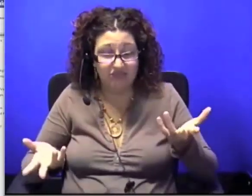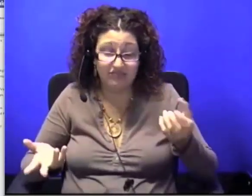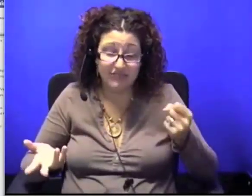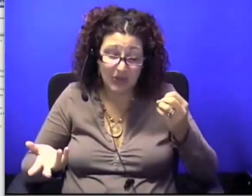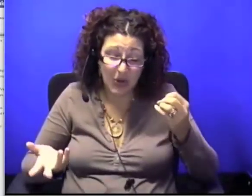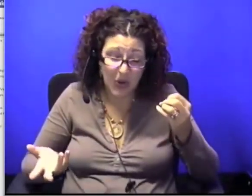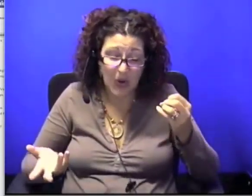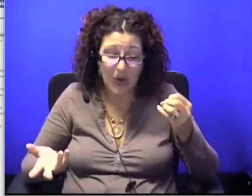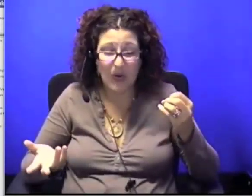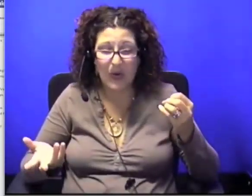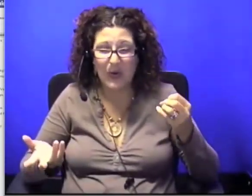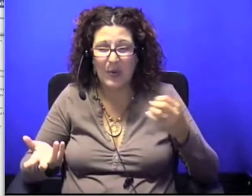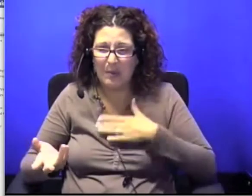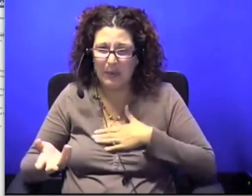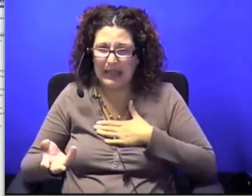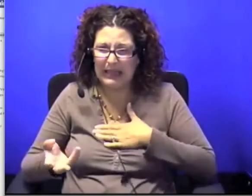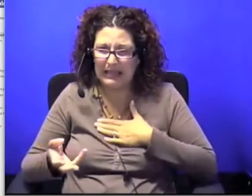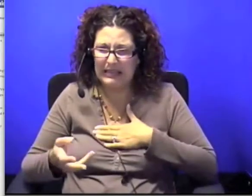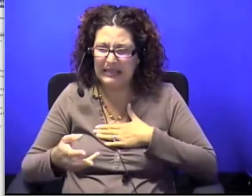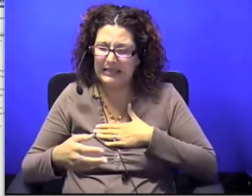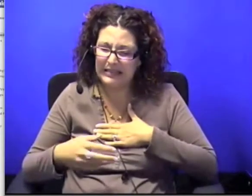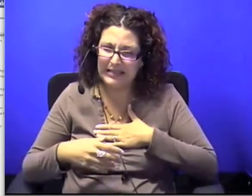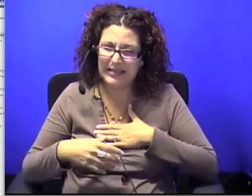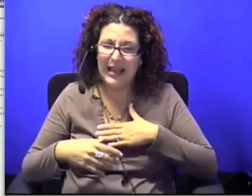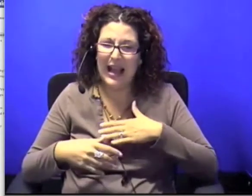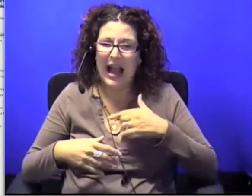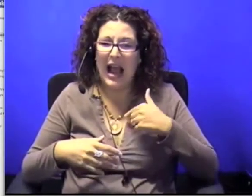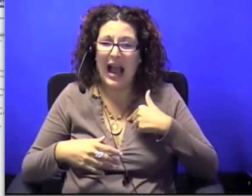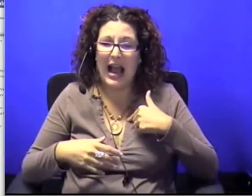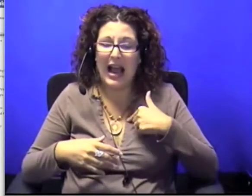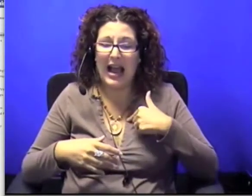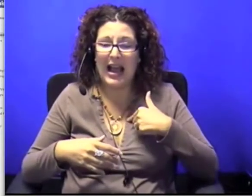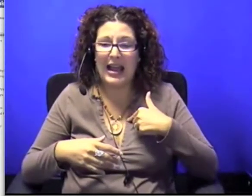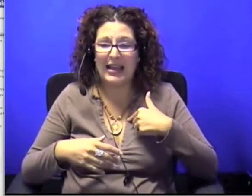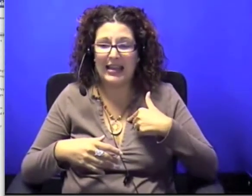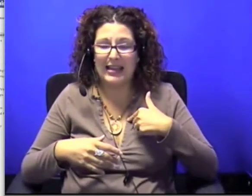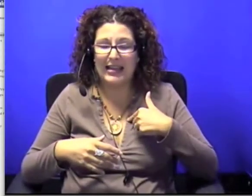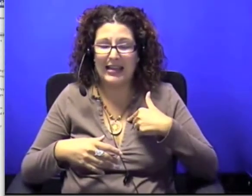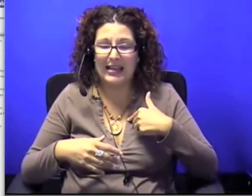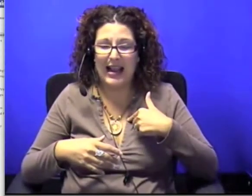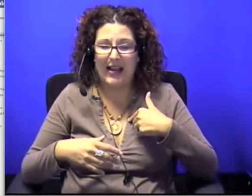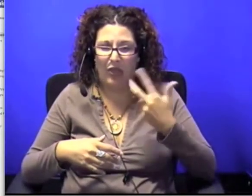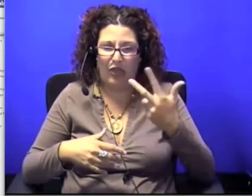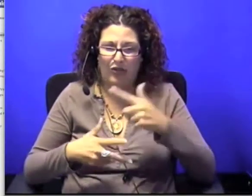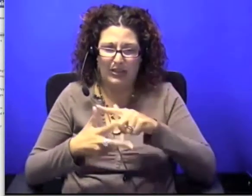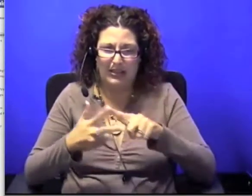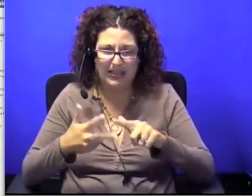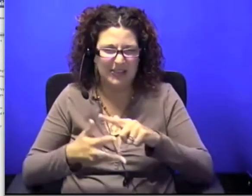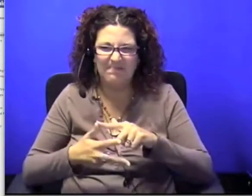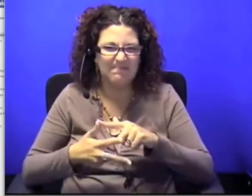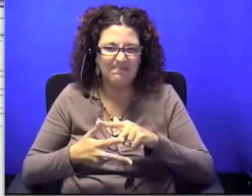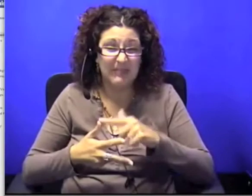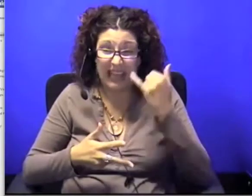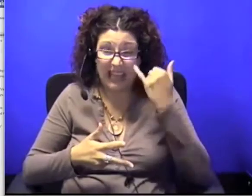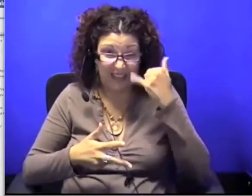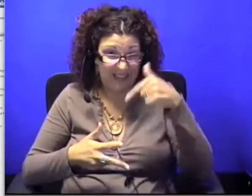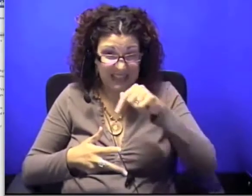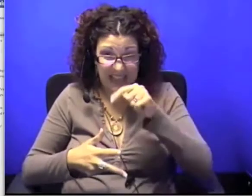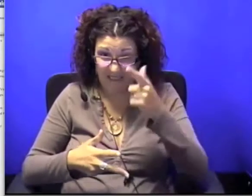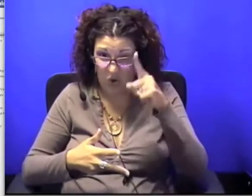I view it as A, B, or C. C means see you later, no thanks, bye, and that's what Mr. Allen was talking about when he said if we're not